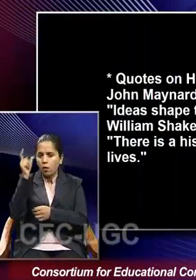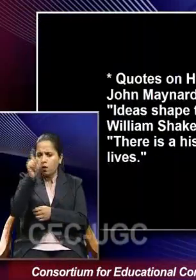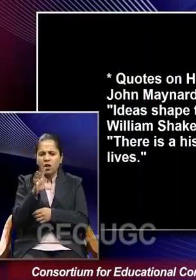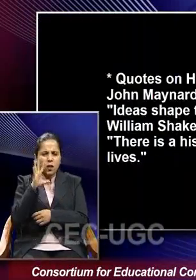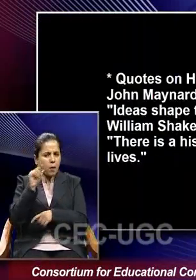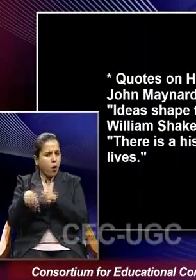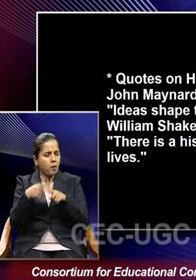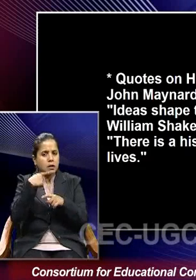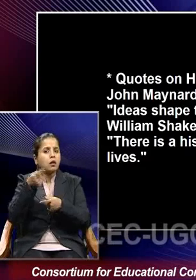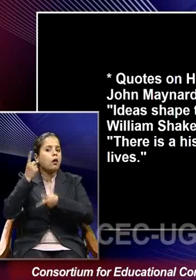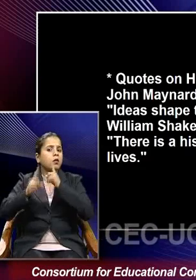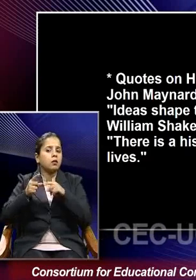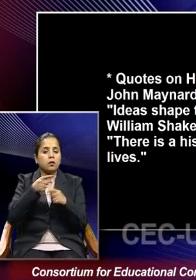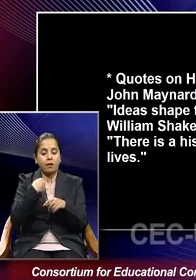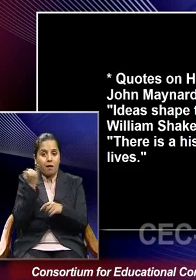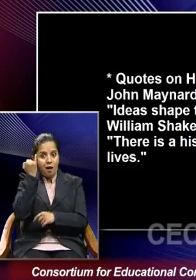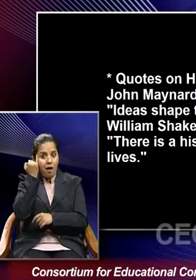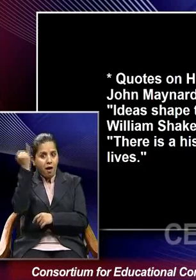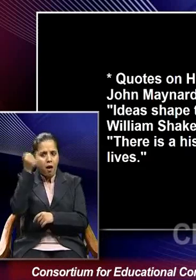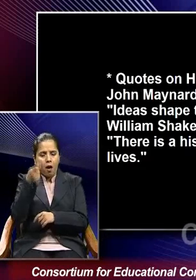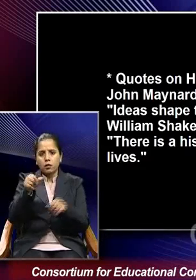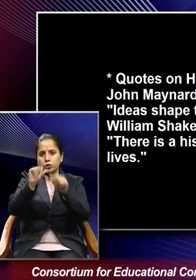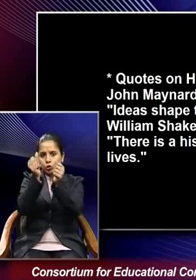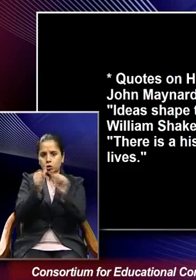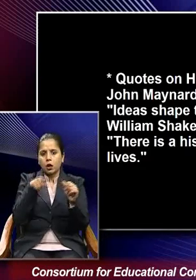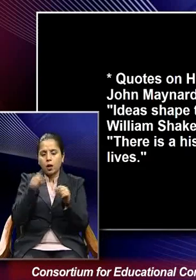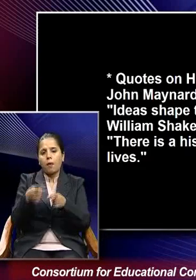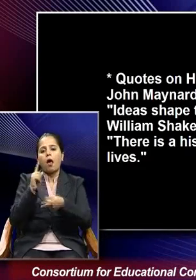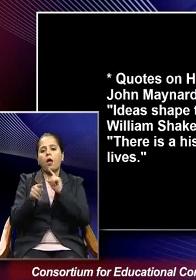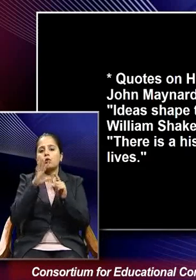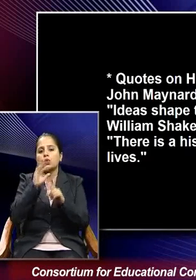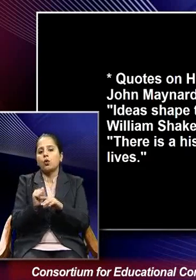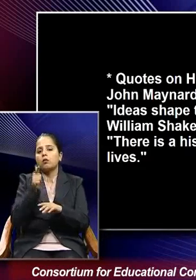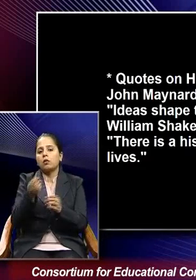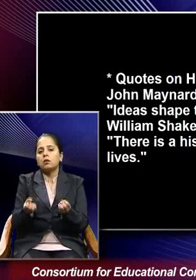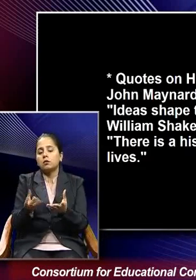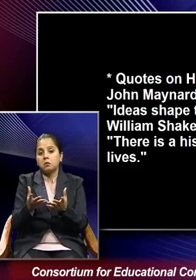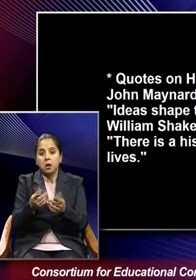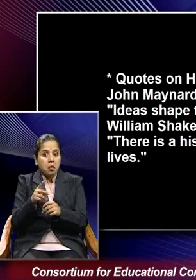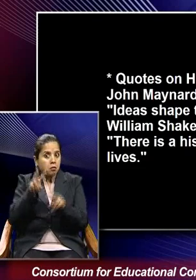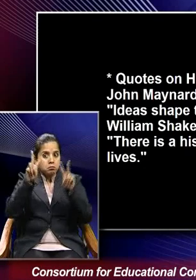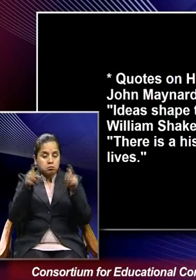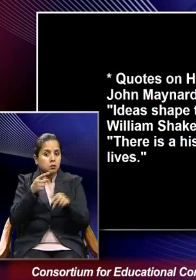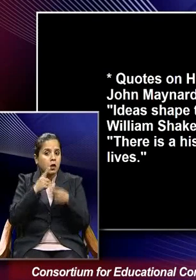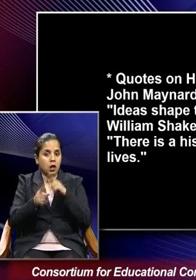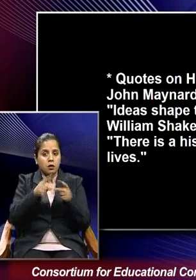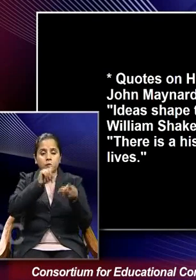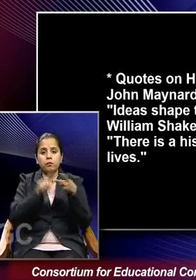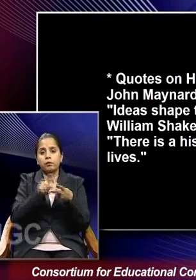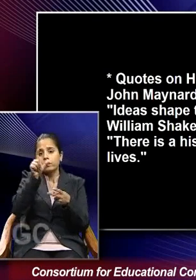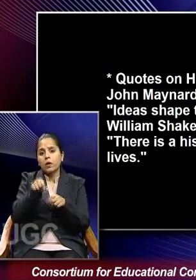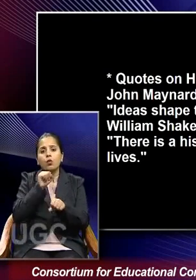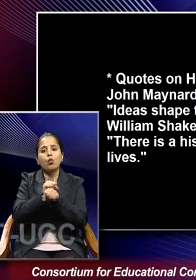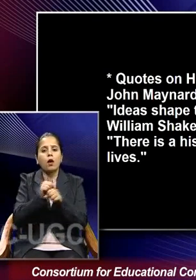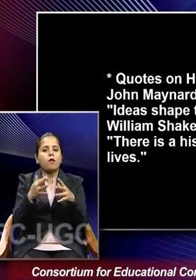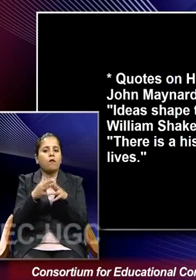about history: ideas shape the course of history. Another important quote on history from the work of